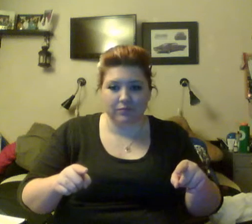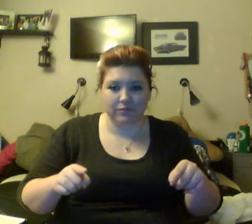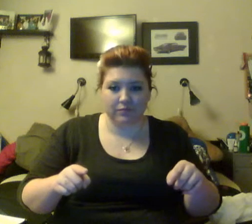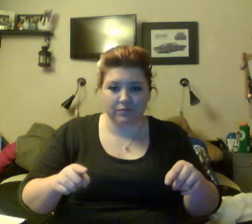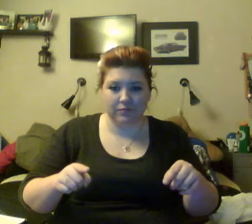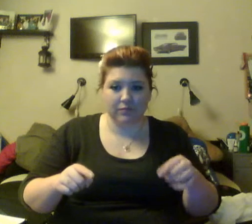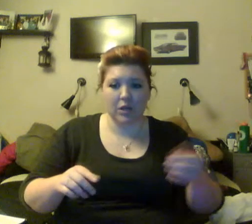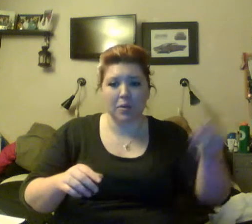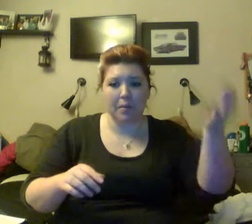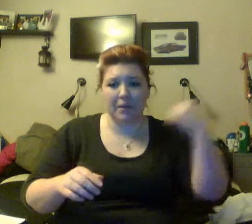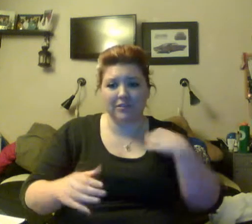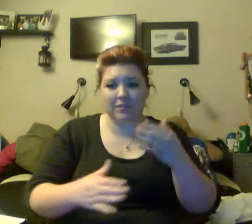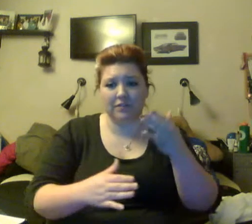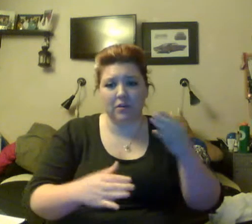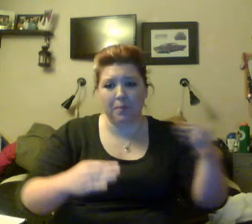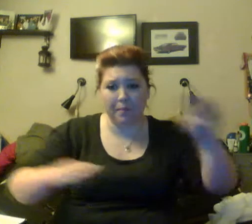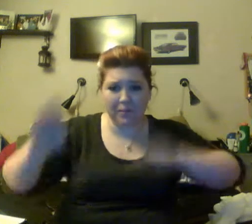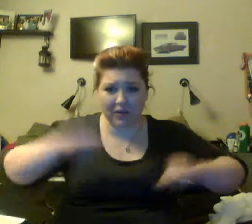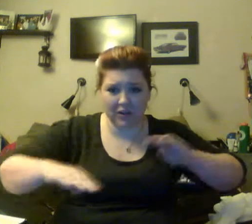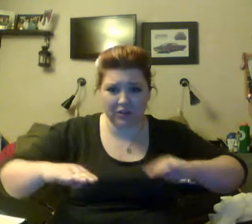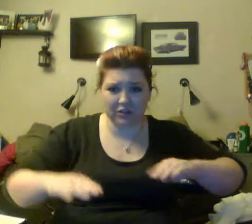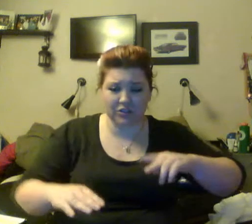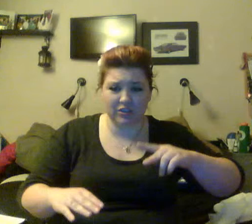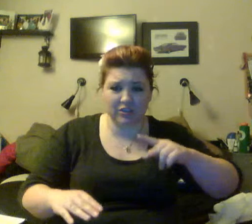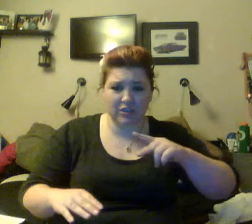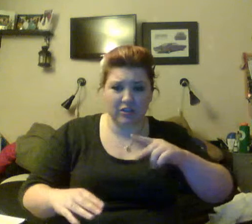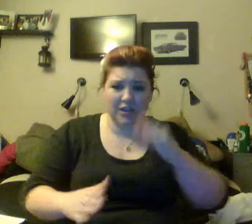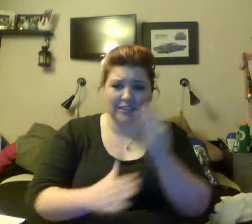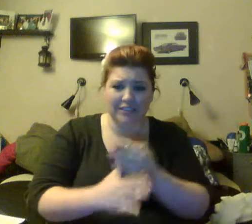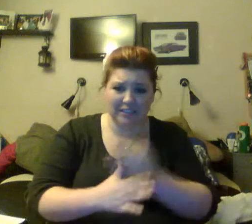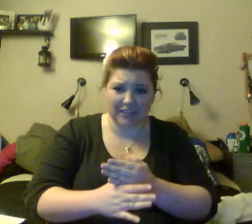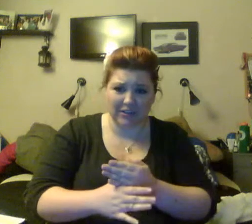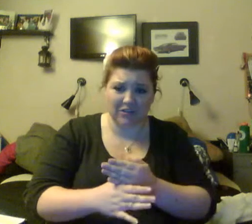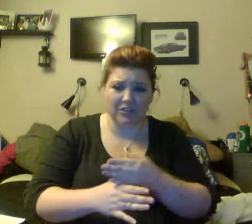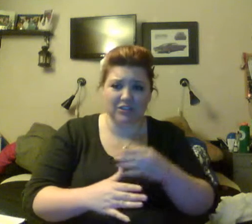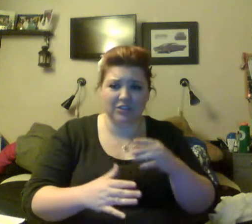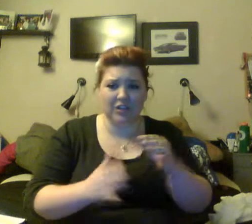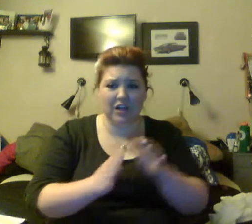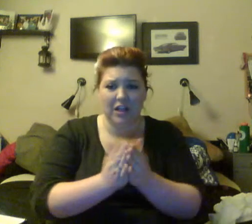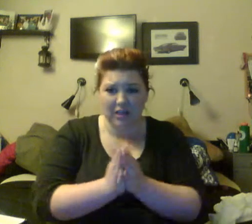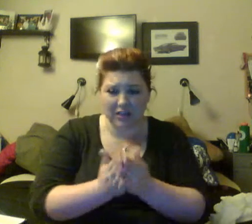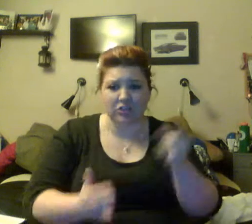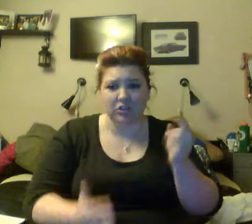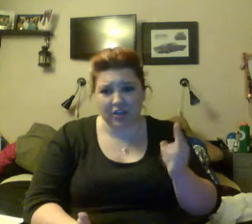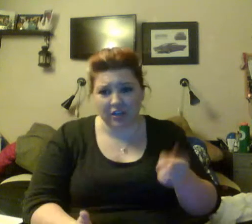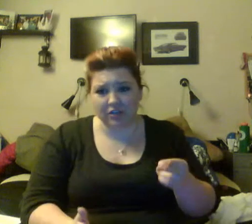done biology, sociology, psychology, literature, history, and I arranged my